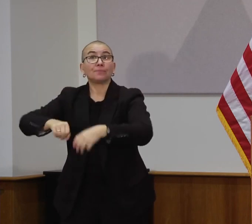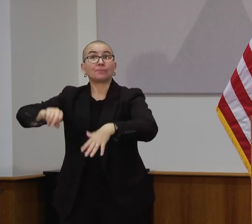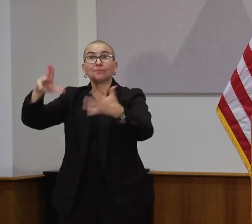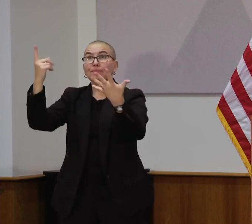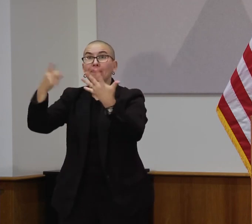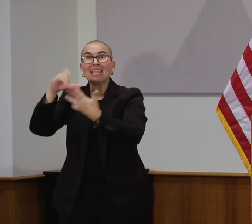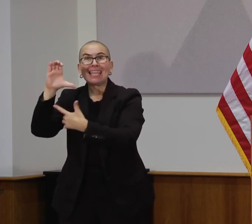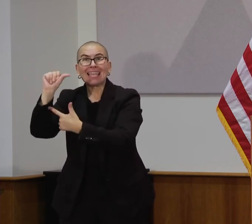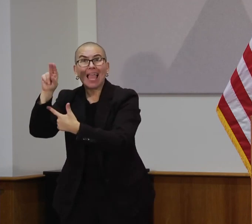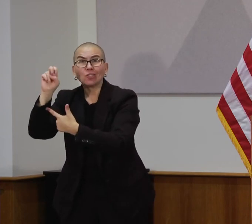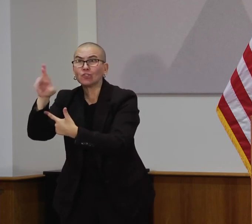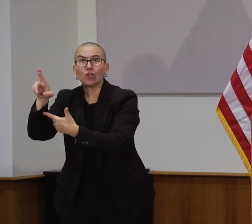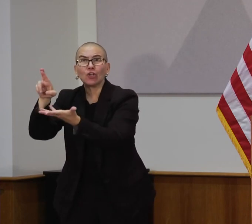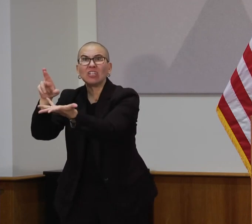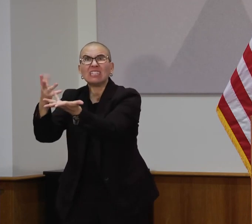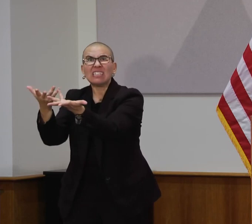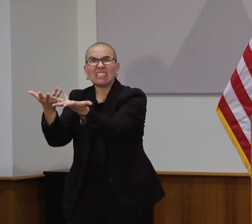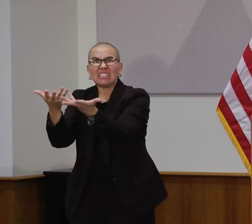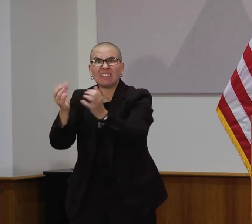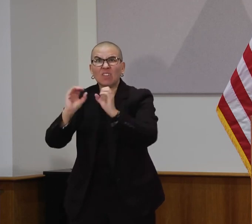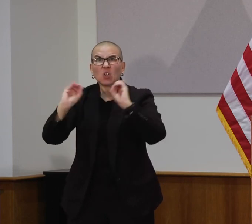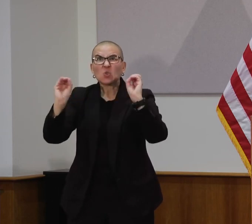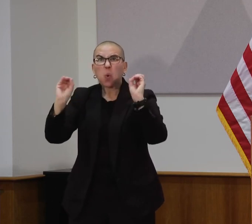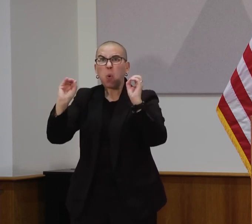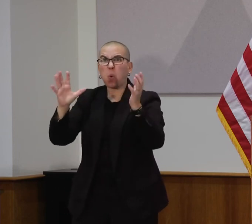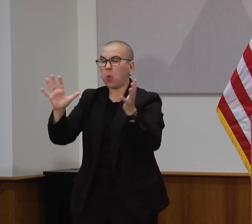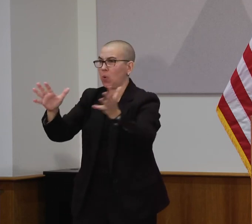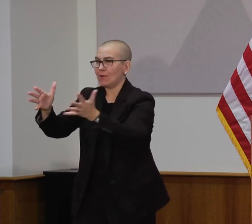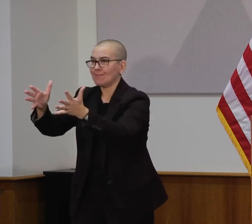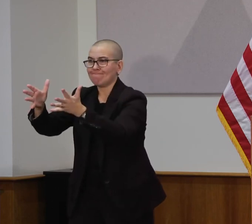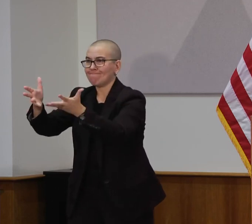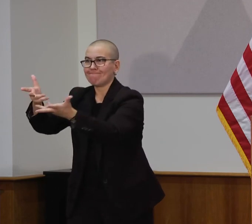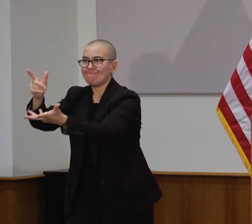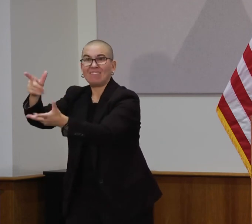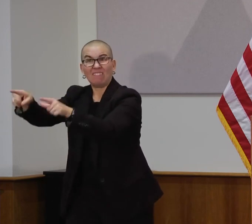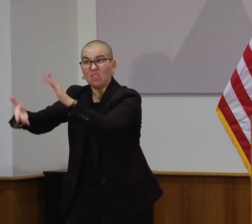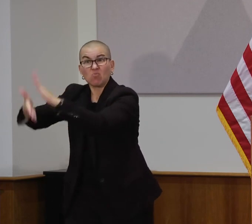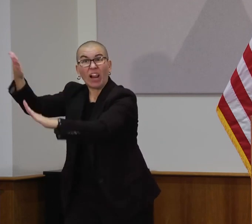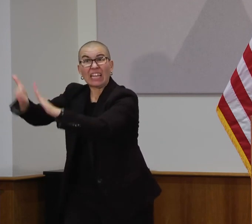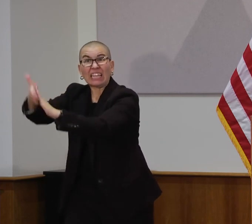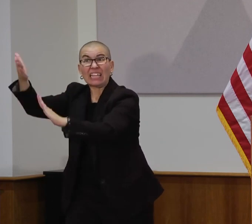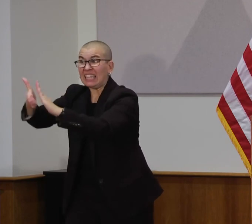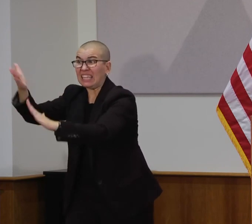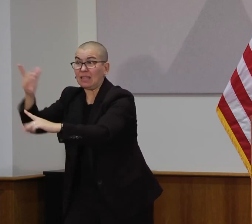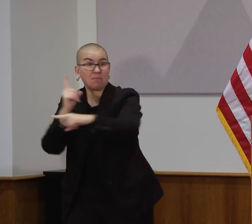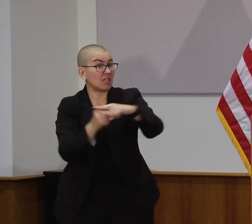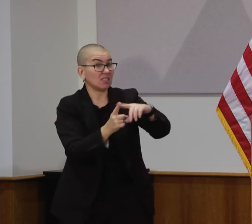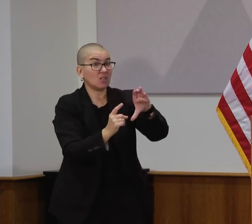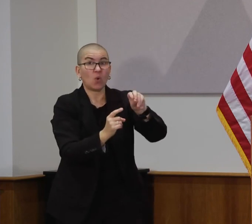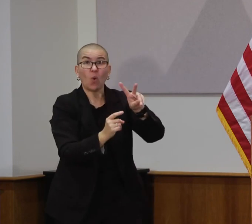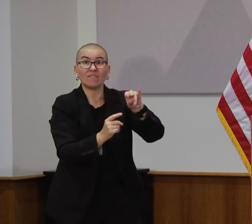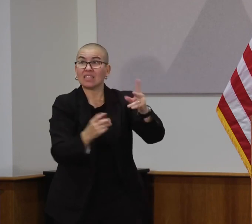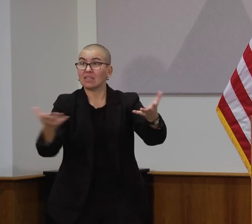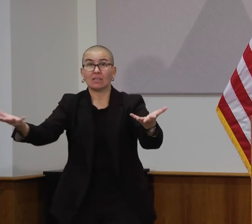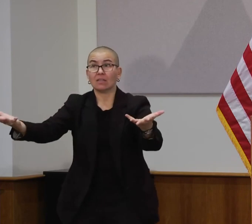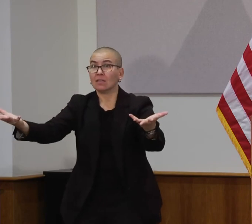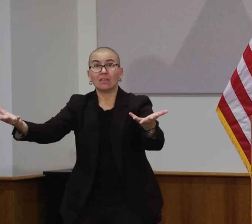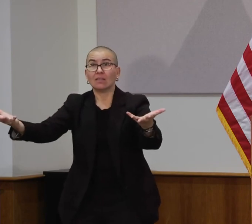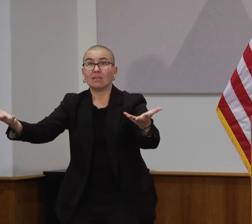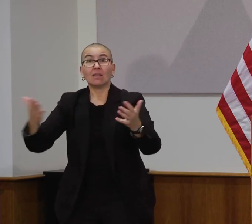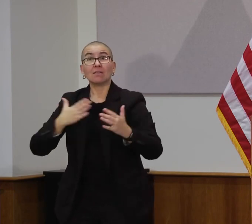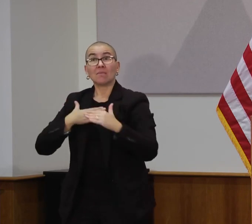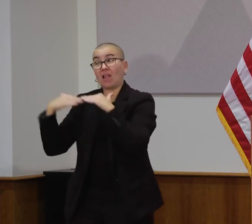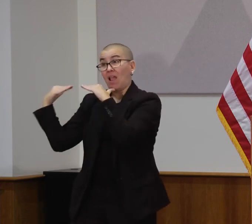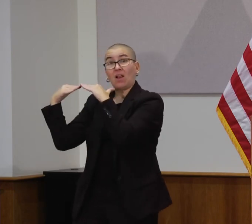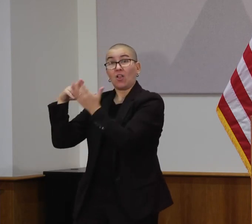government mandate to make those things stop. My colleagues all over the state are caring for patients infected with this